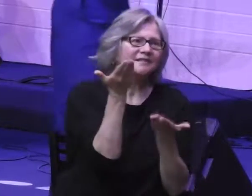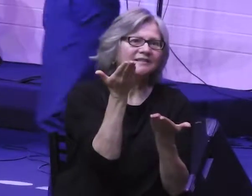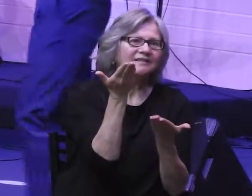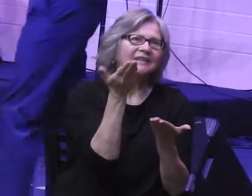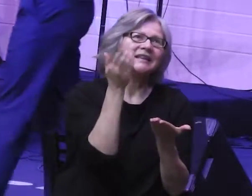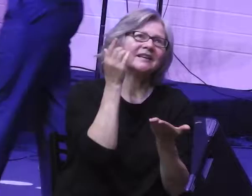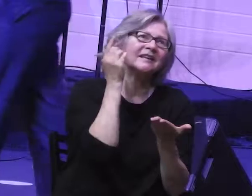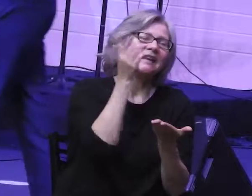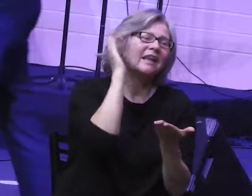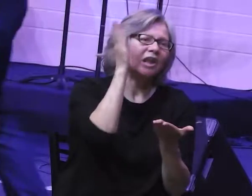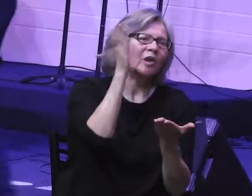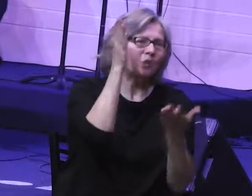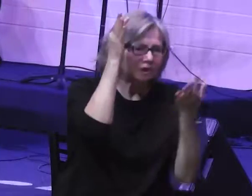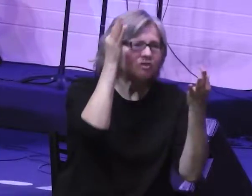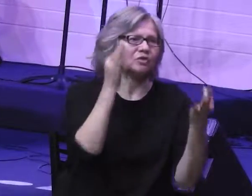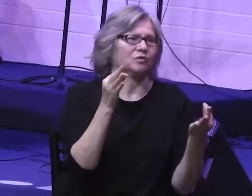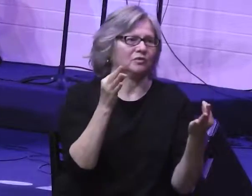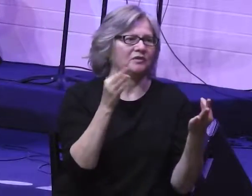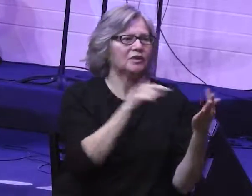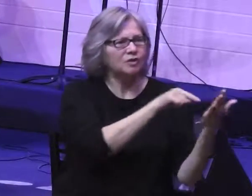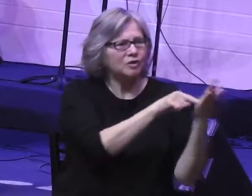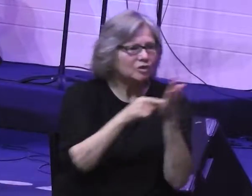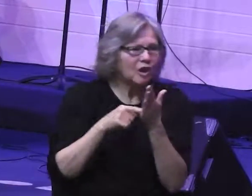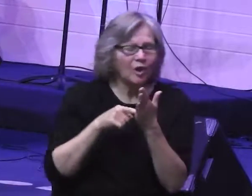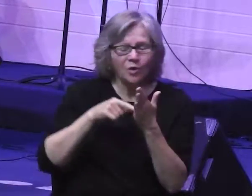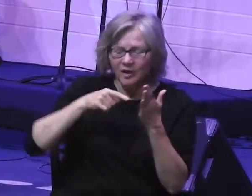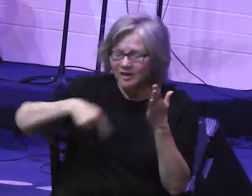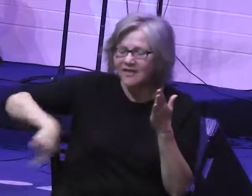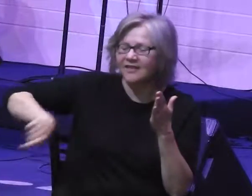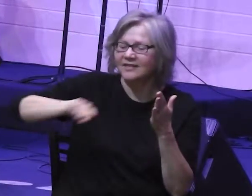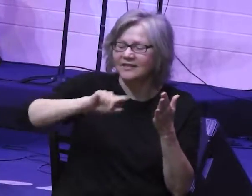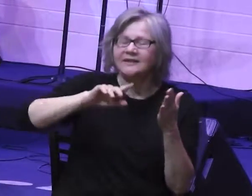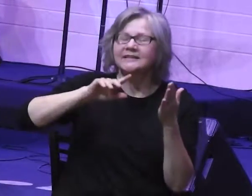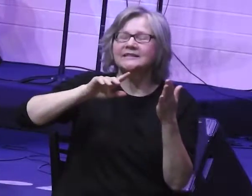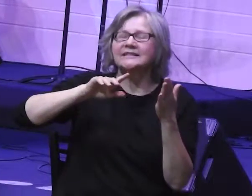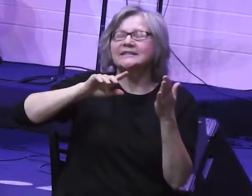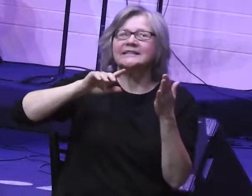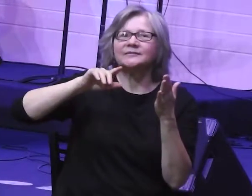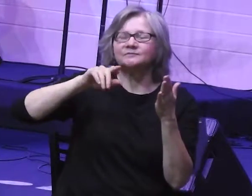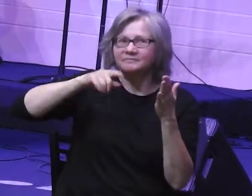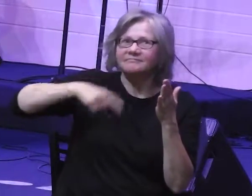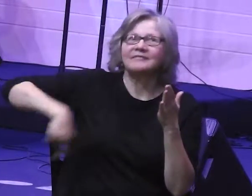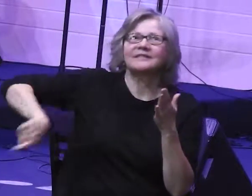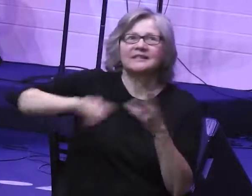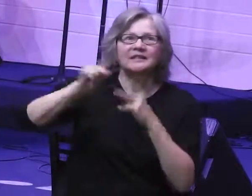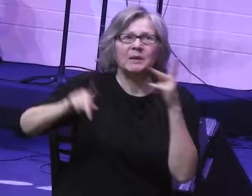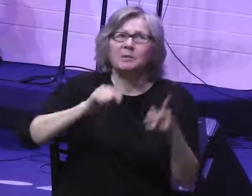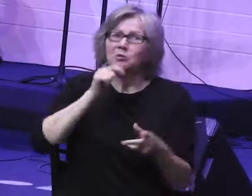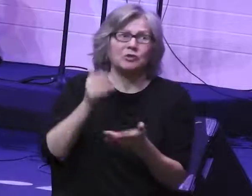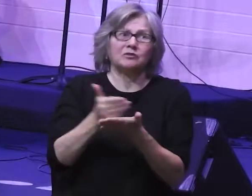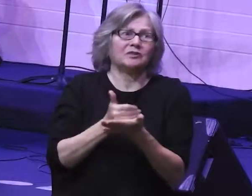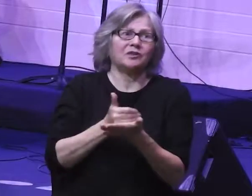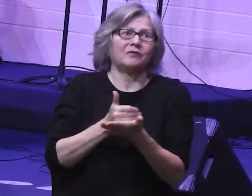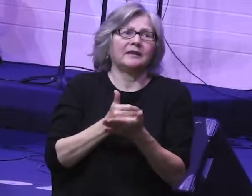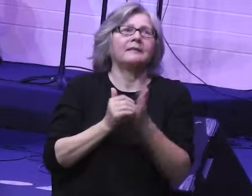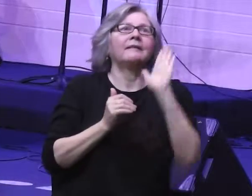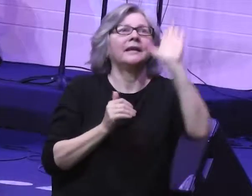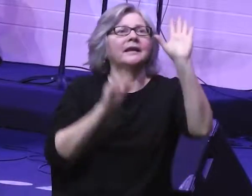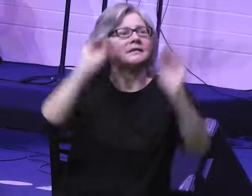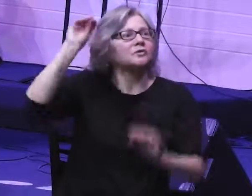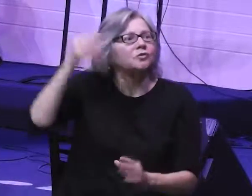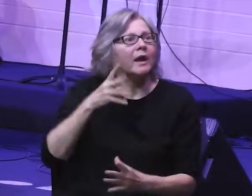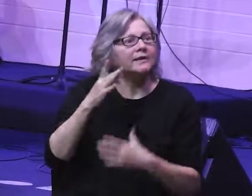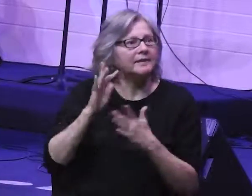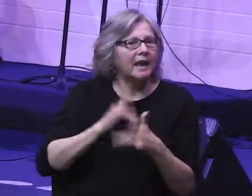that he will choose to show this undeserved grace and mercy to Israel. It is who he